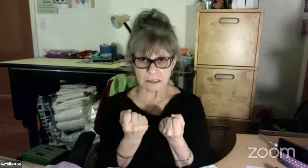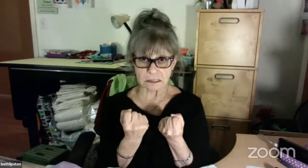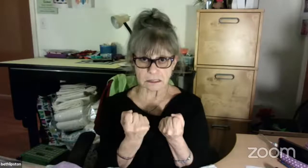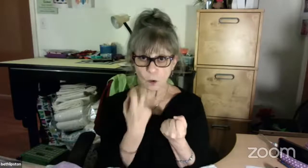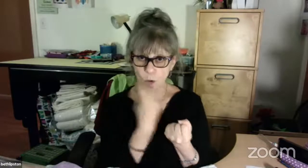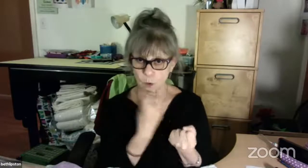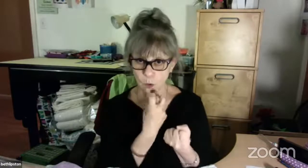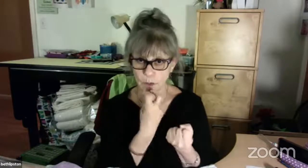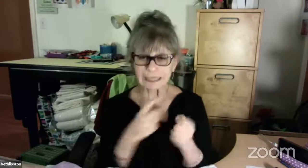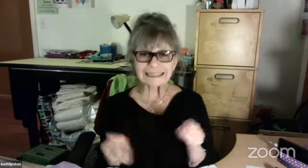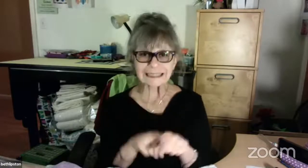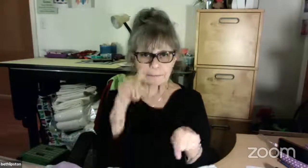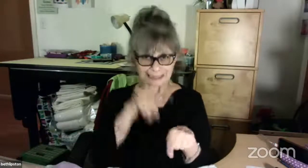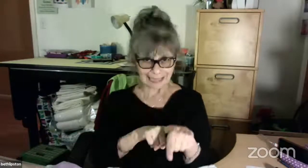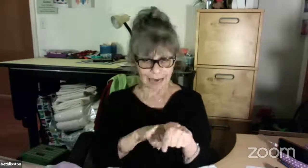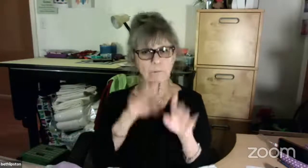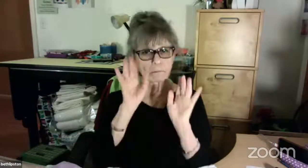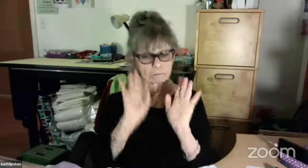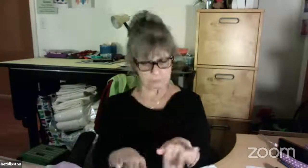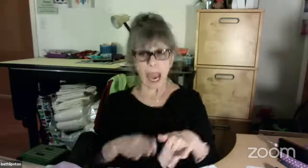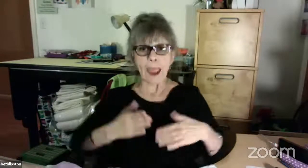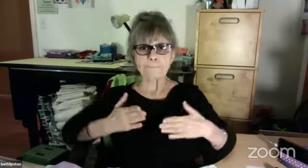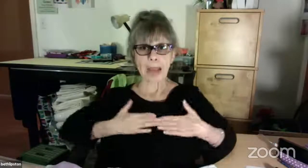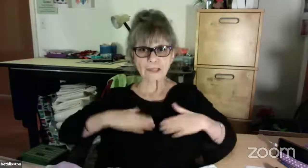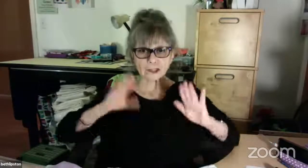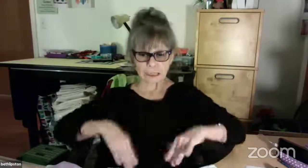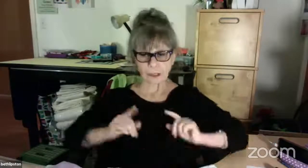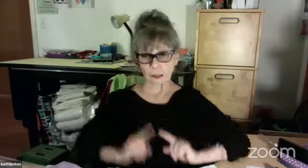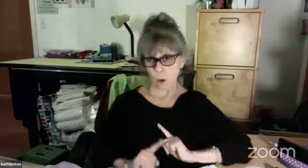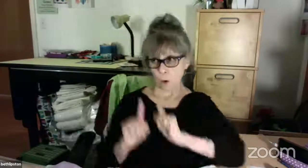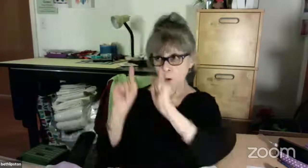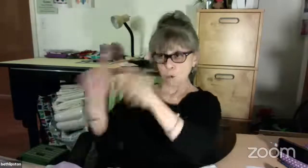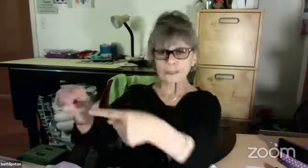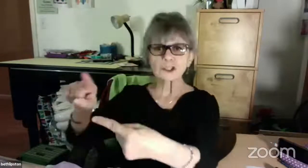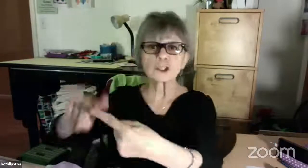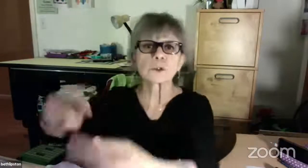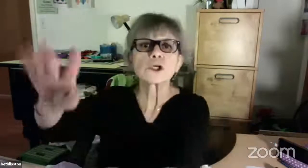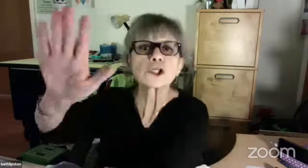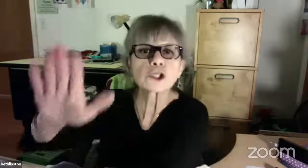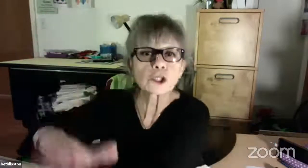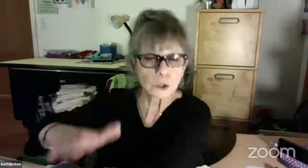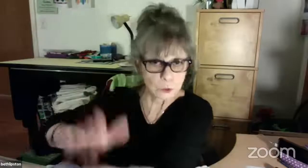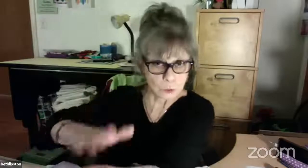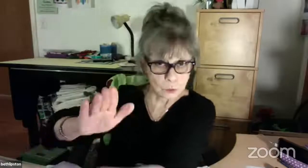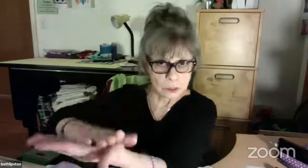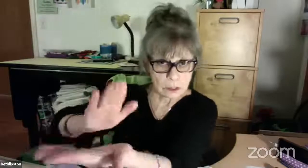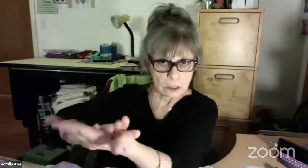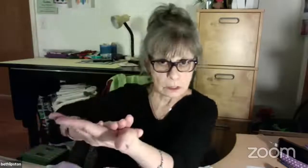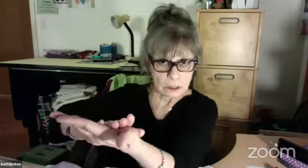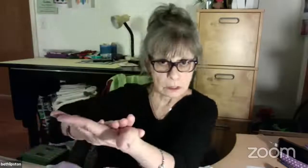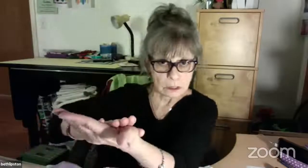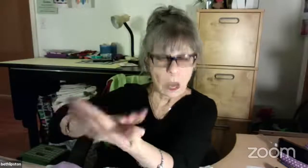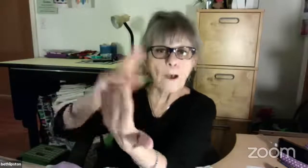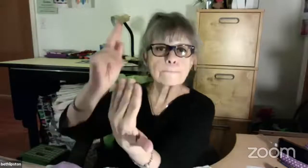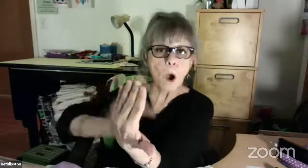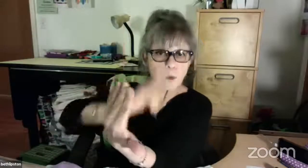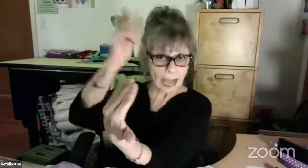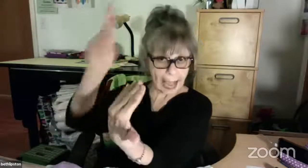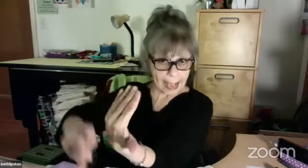total communication with sign language and lip reading. And so my children went to school.